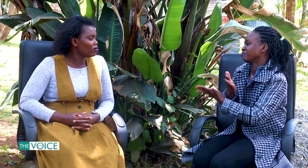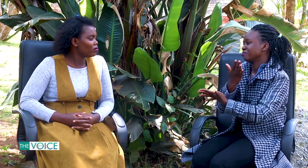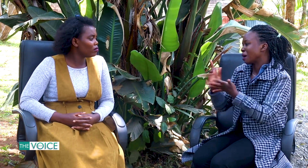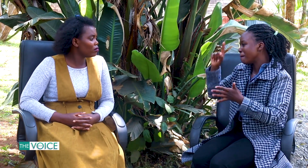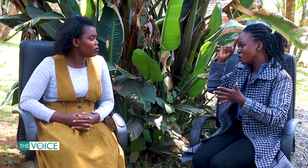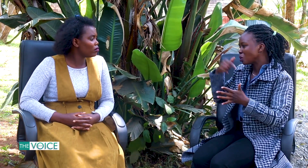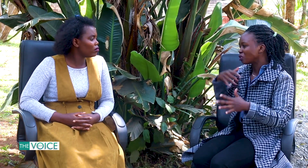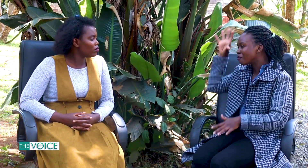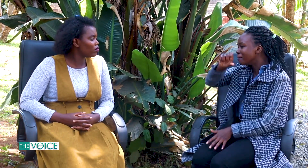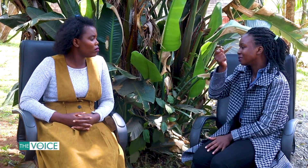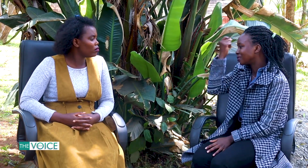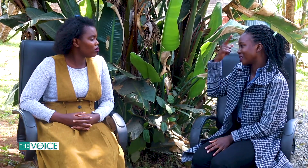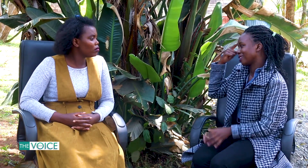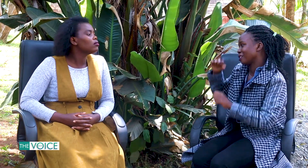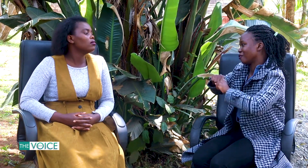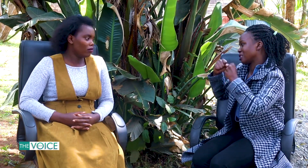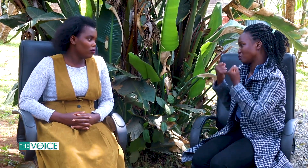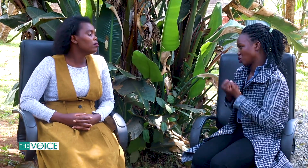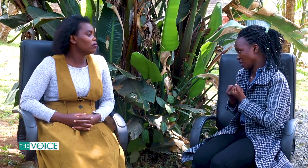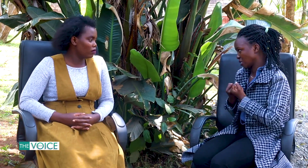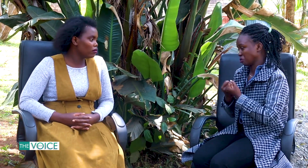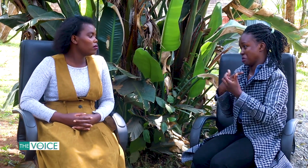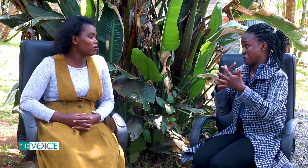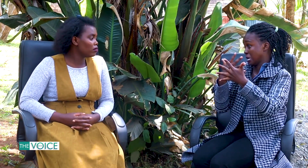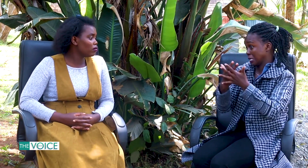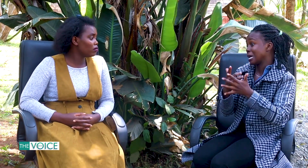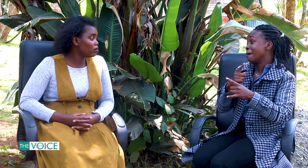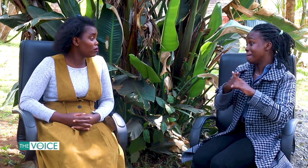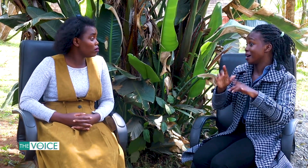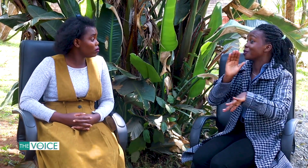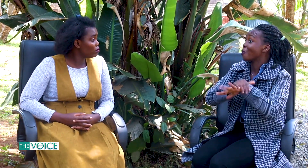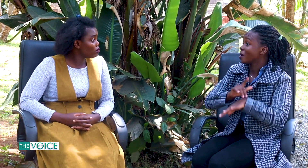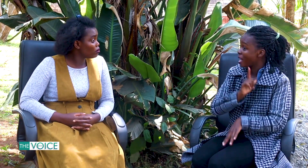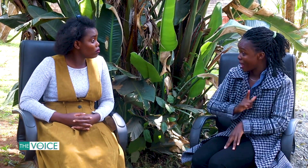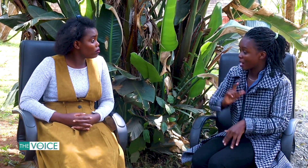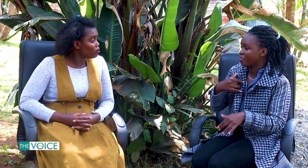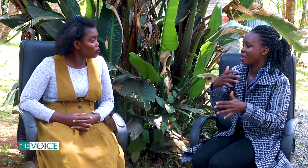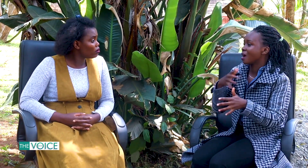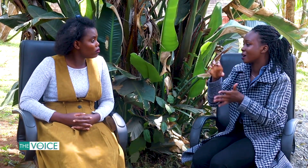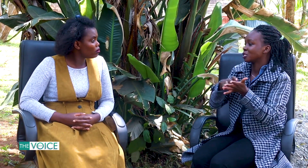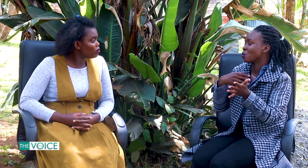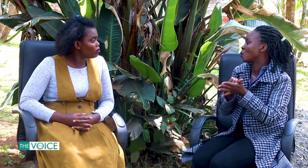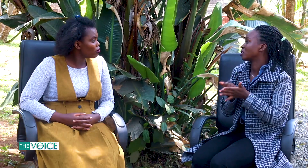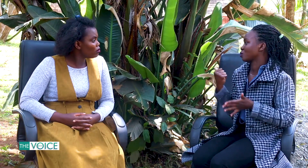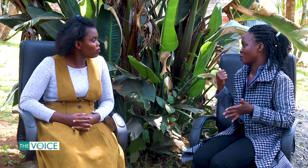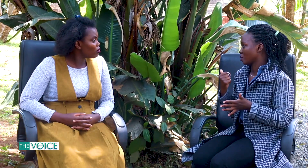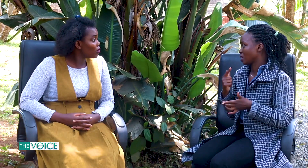with persons with disability, but mental health topic is something which you have forgotten. And sometimes there's a lot of miscommunication or misunderstanding